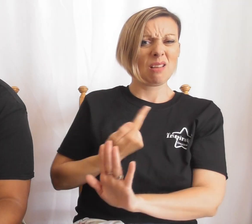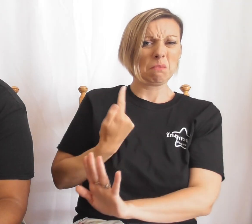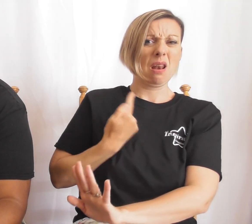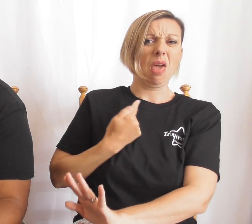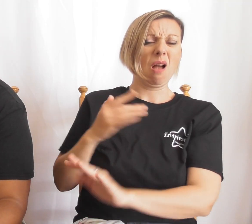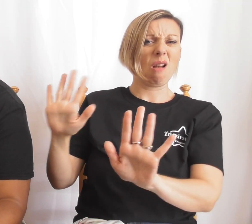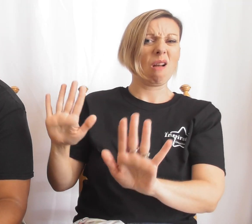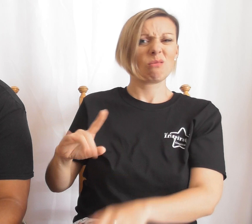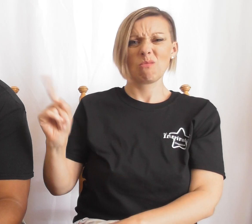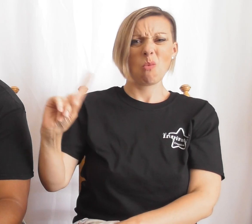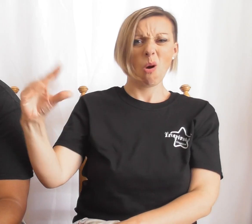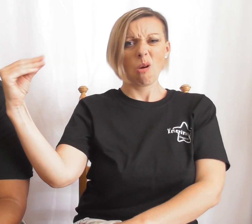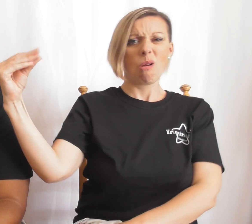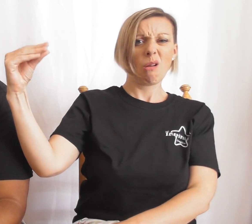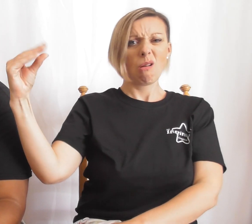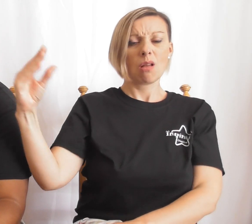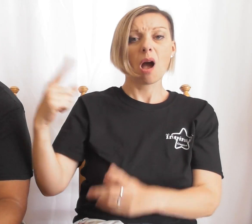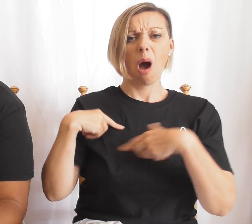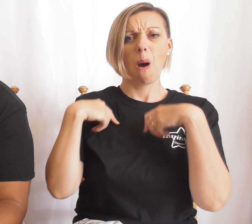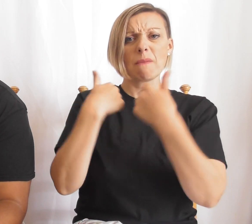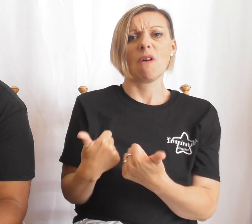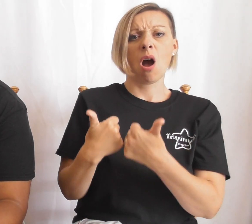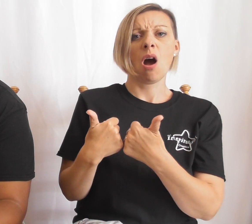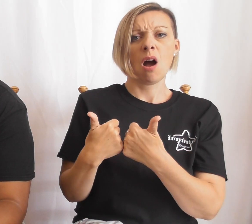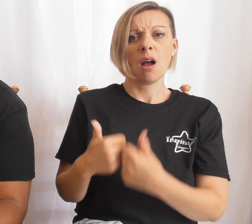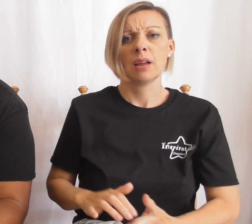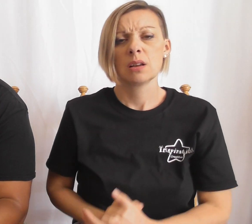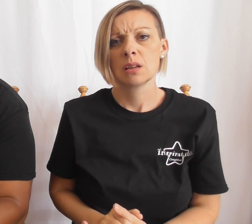you going on about? I'm fine.